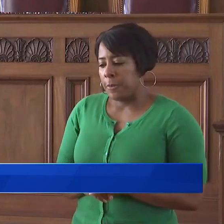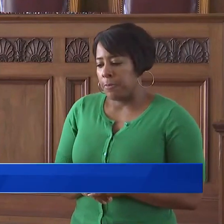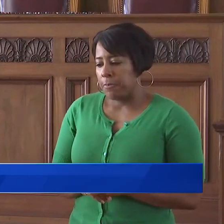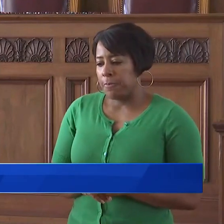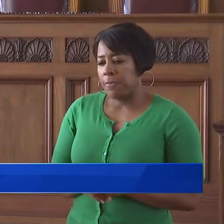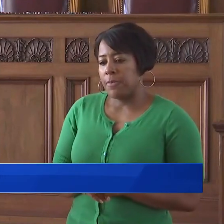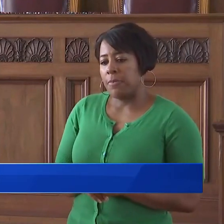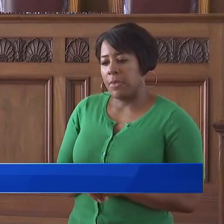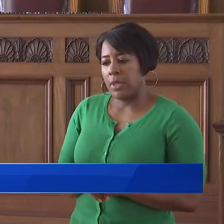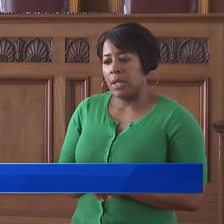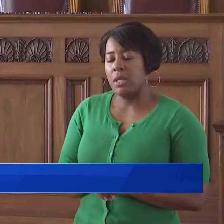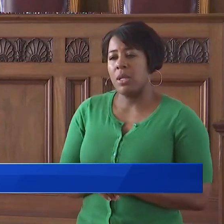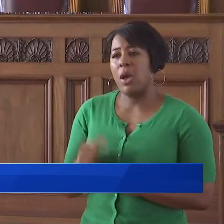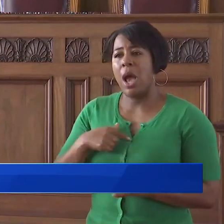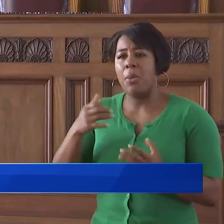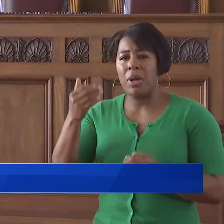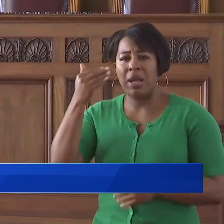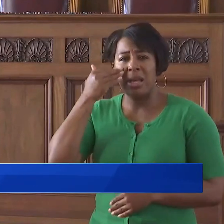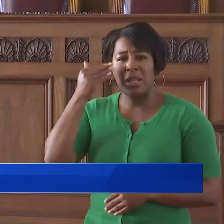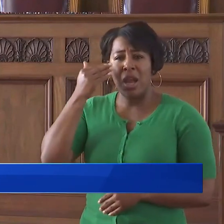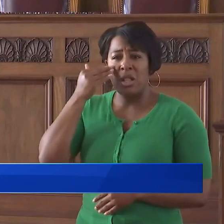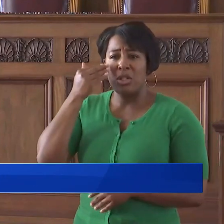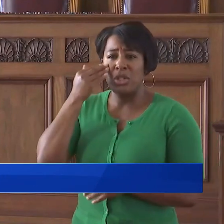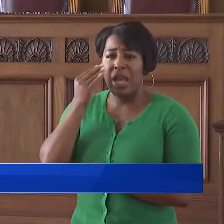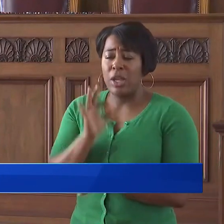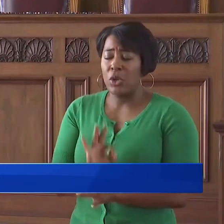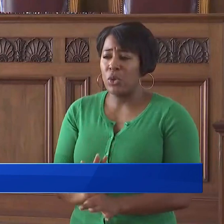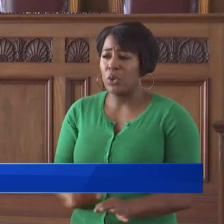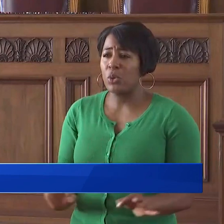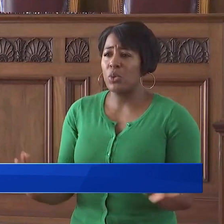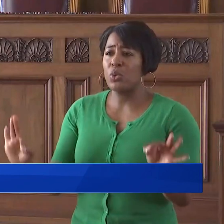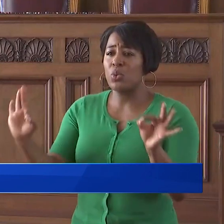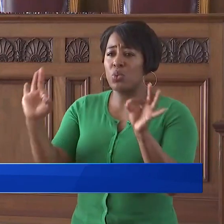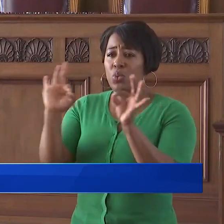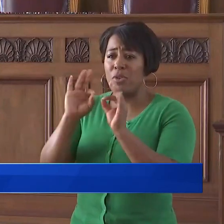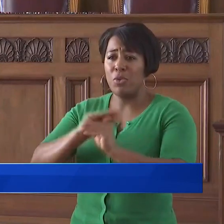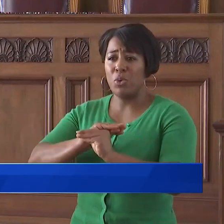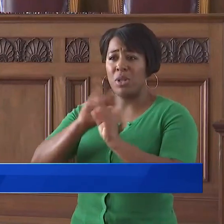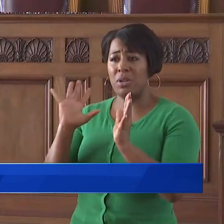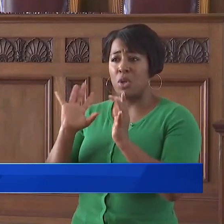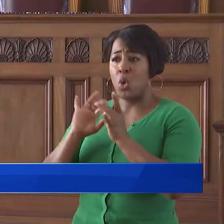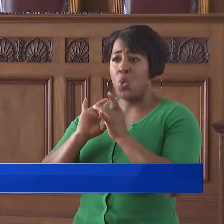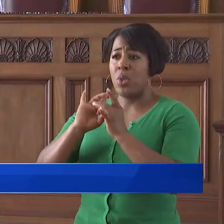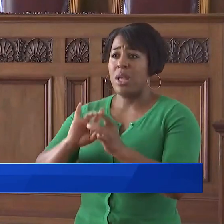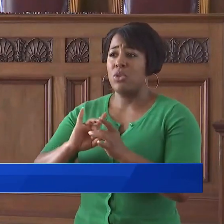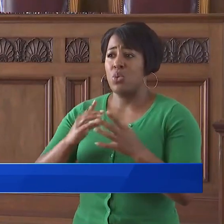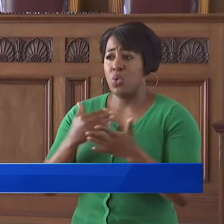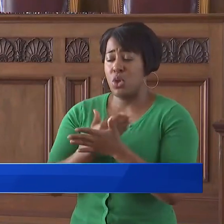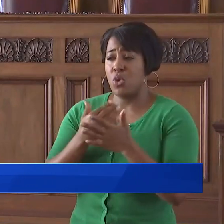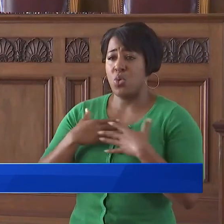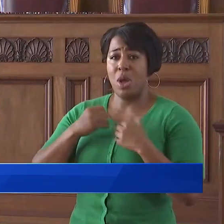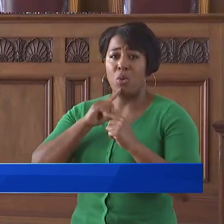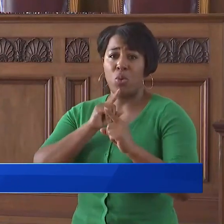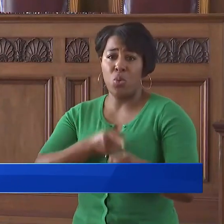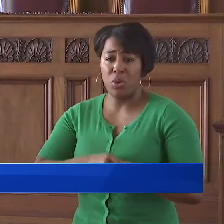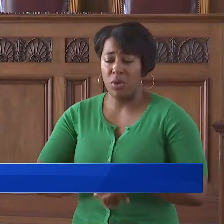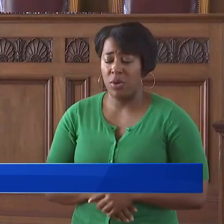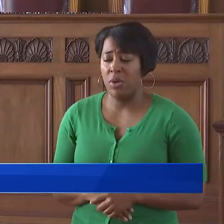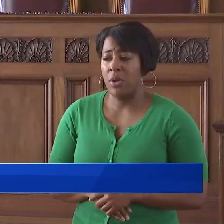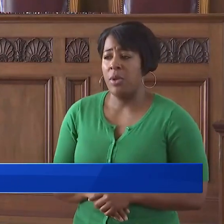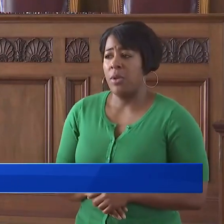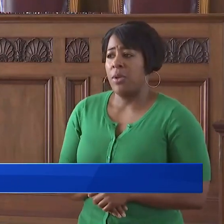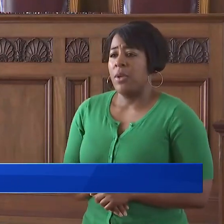I'd also like to acknowledge a critical clarification regarding the new health order. To the residents